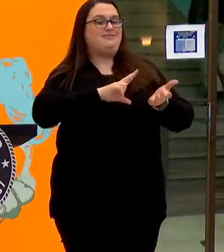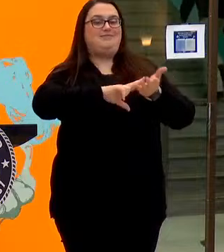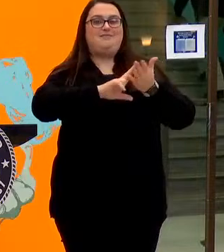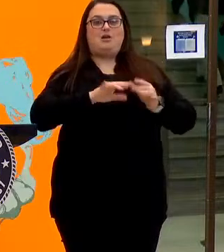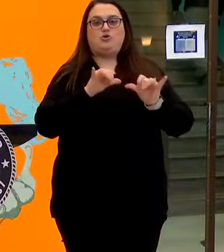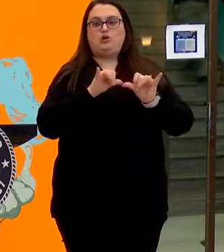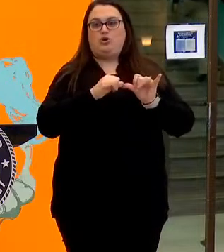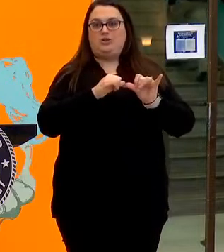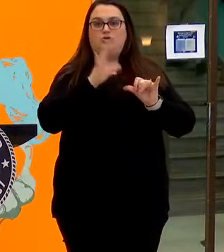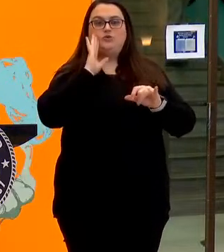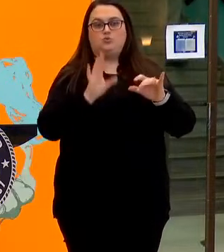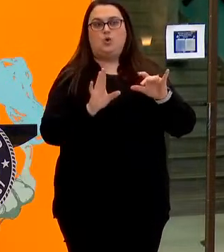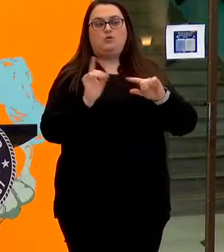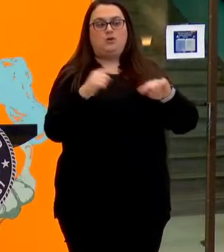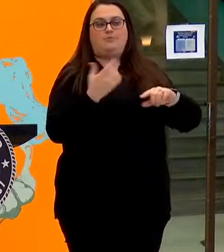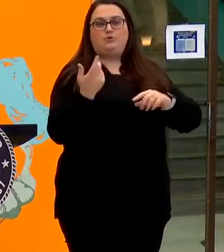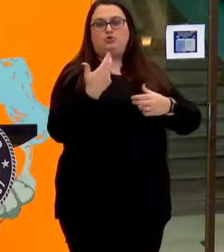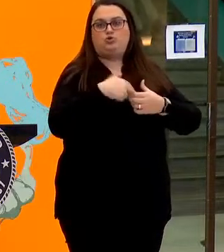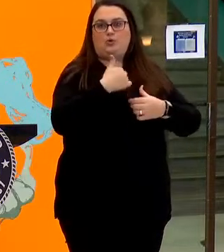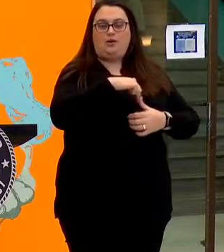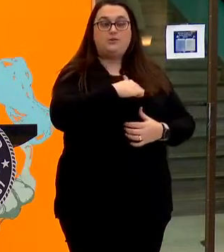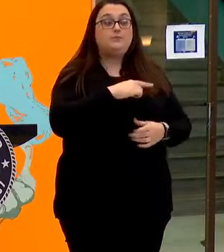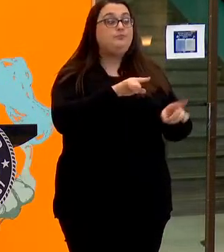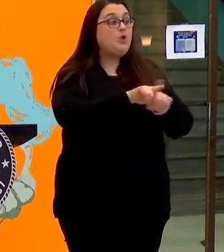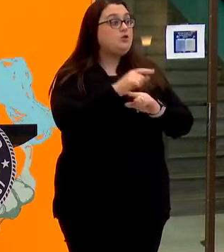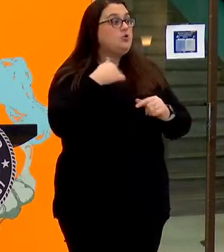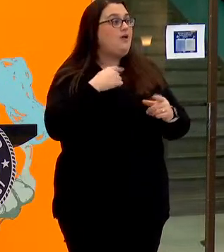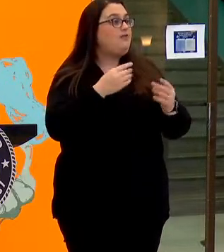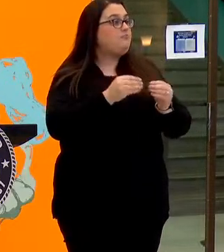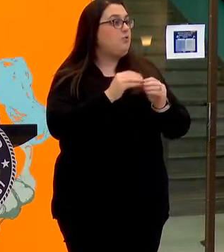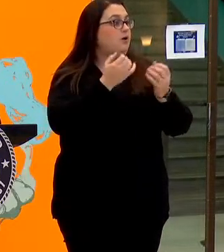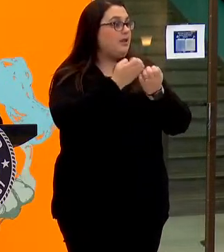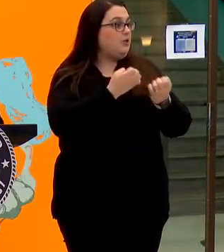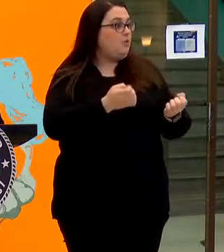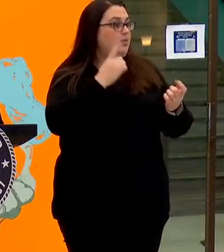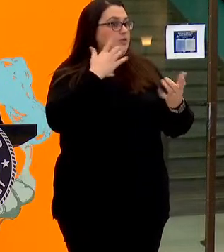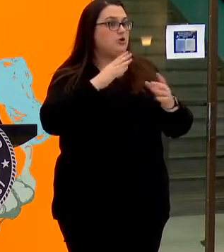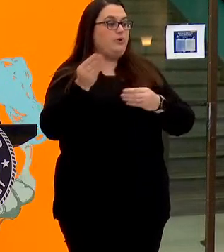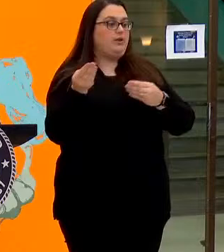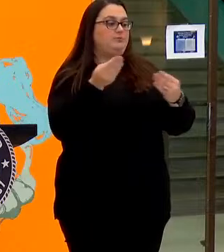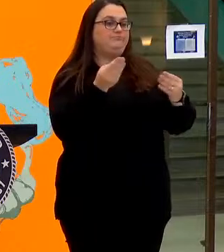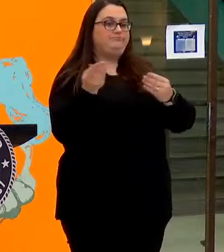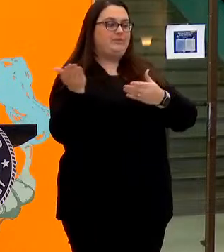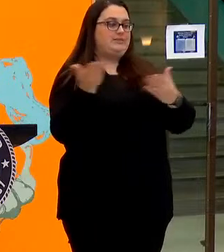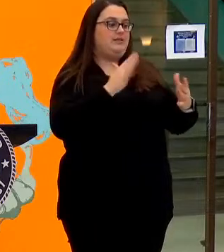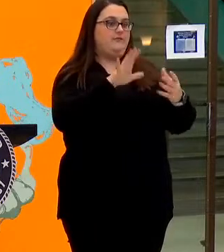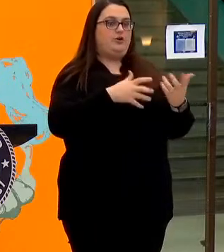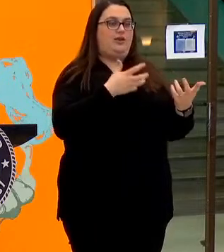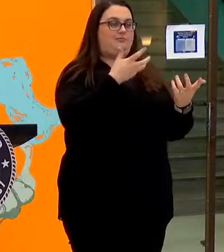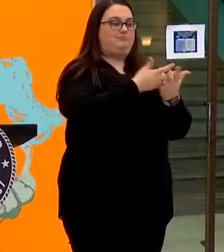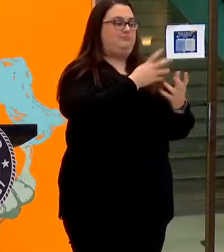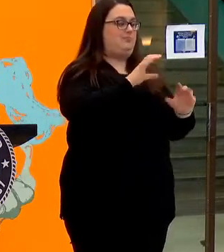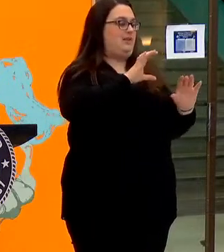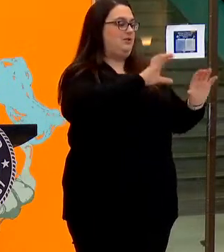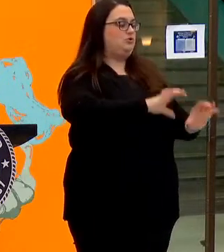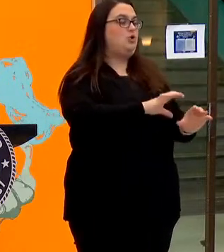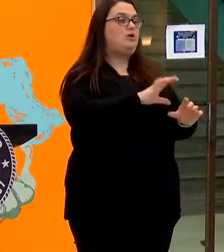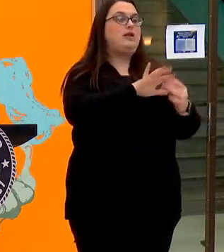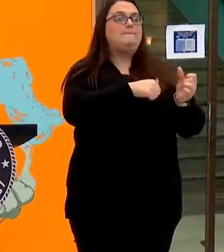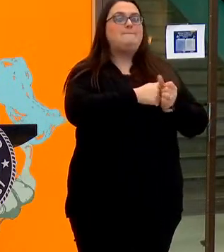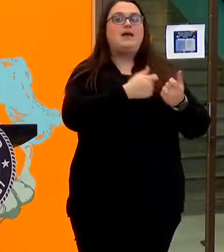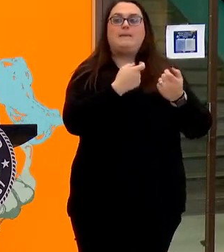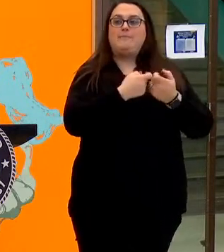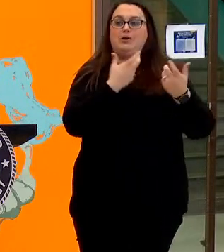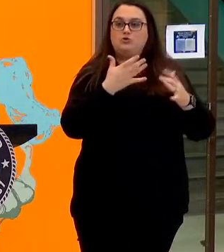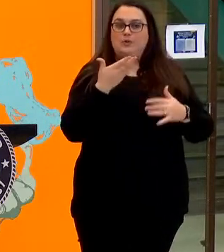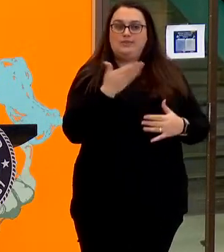contracted engineers will join us as well. We've also had additional equipment that's been delivered and installed, the new battery backup battery that's come